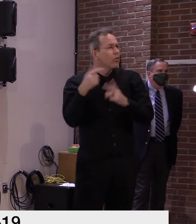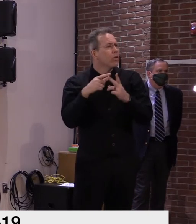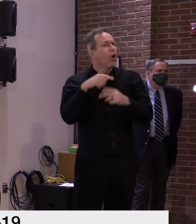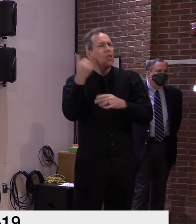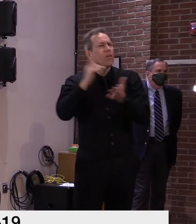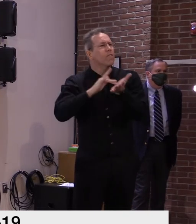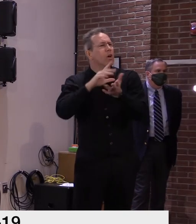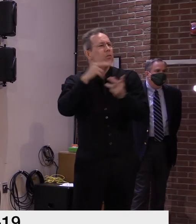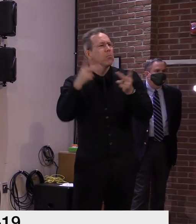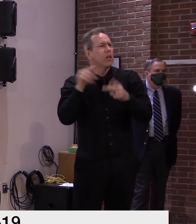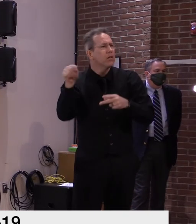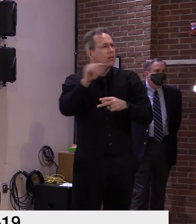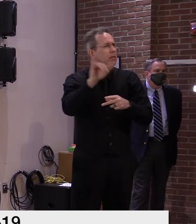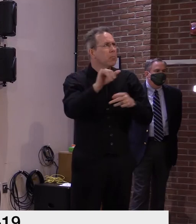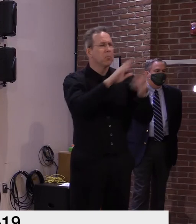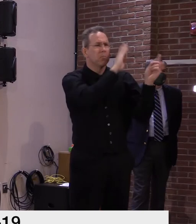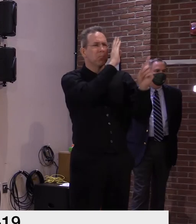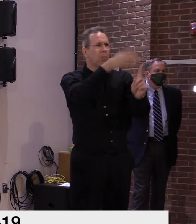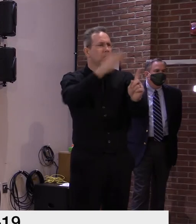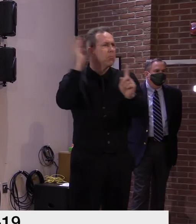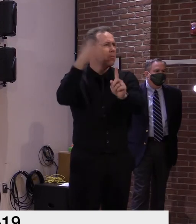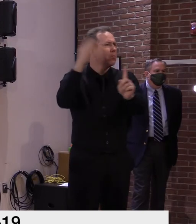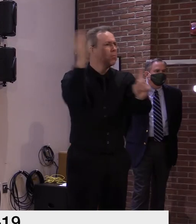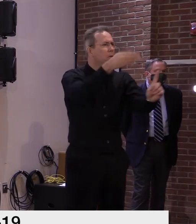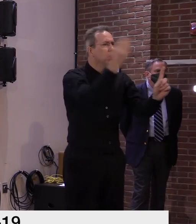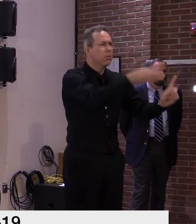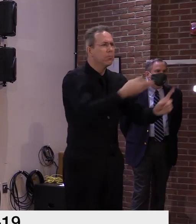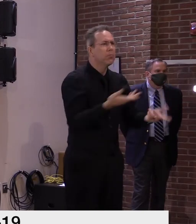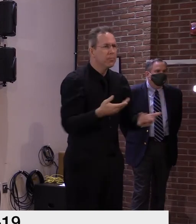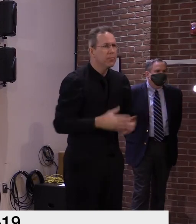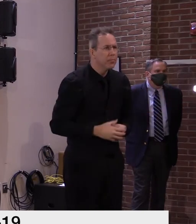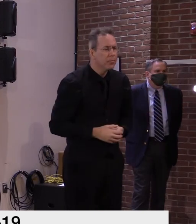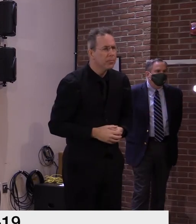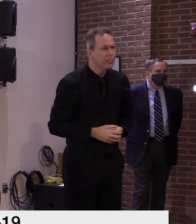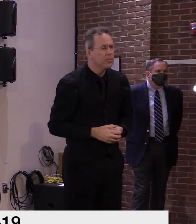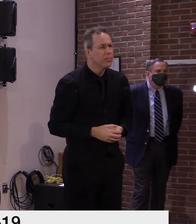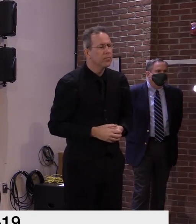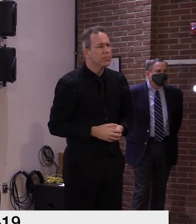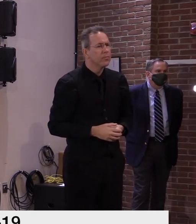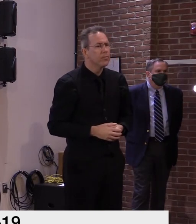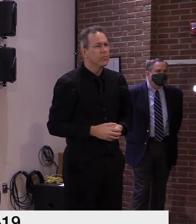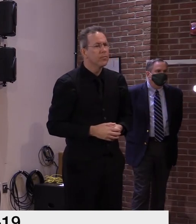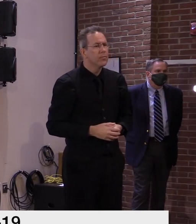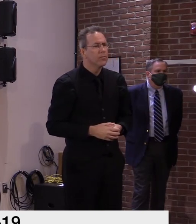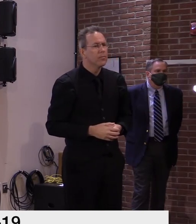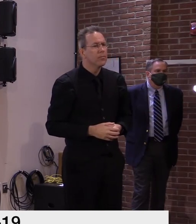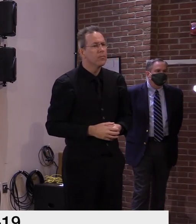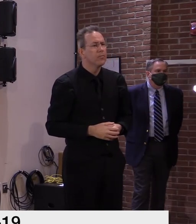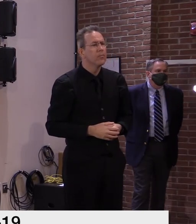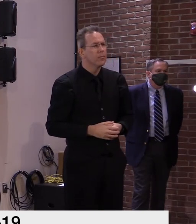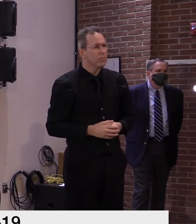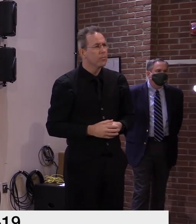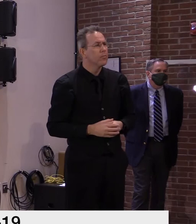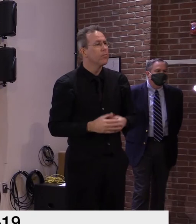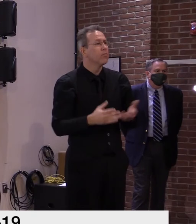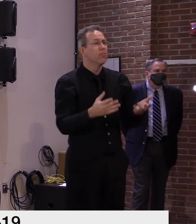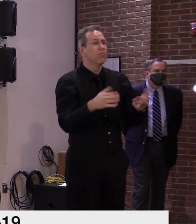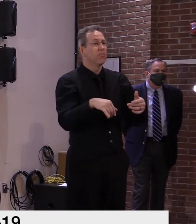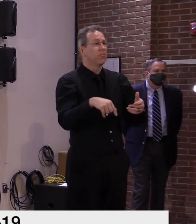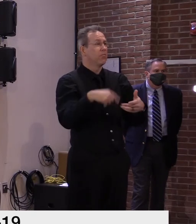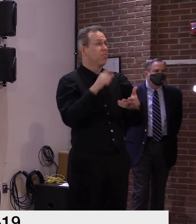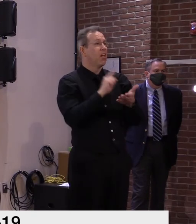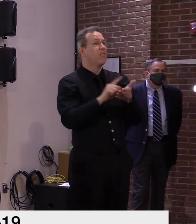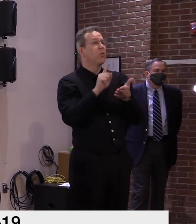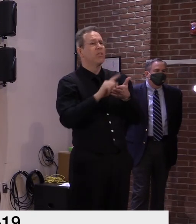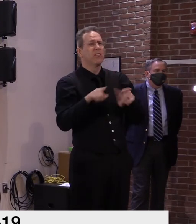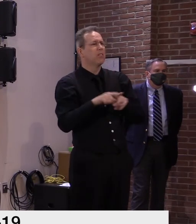continue, as well as the FQHCs in some instances will be receiving their supplies on a weekly basis, just like we are,